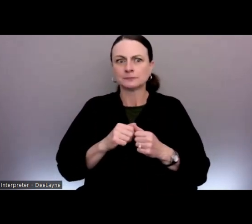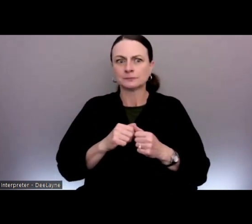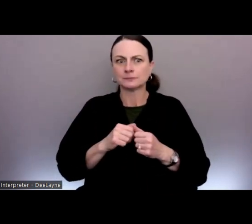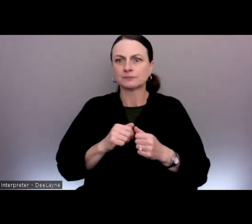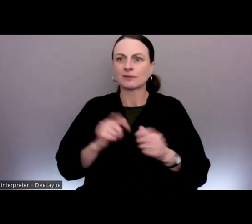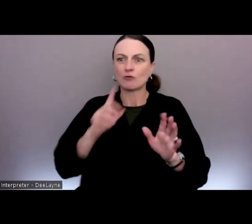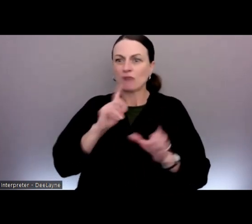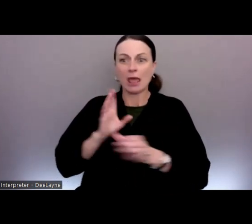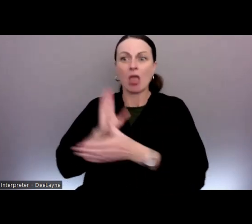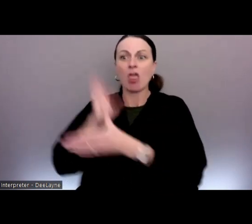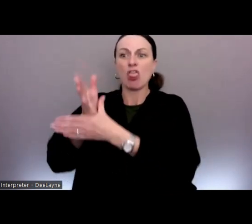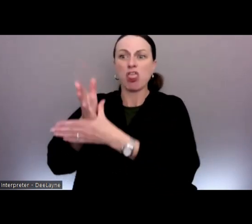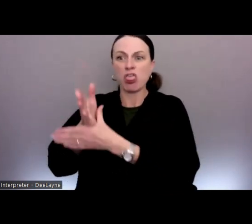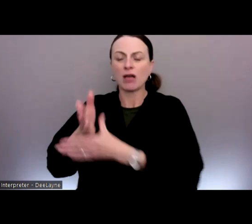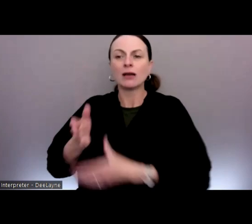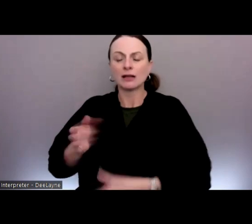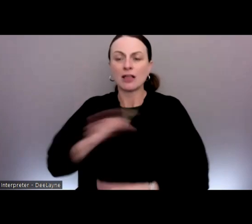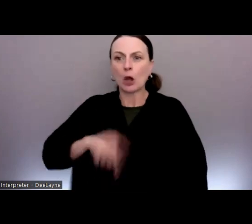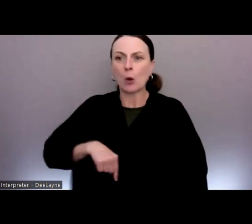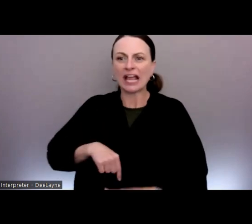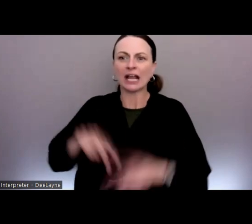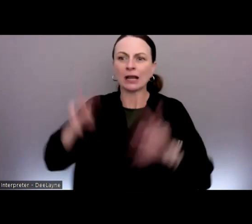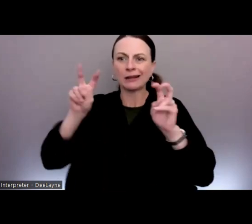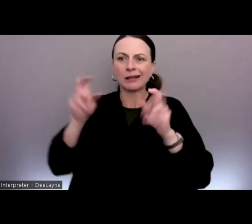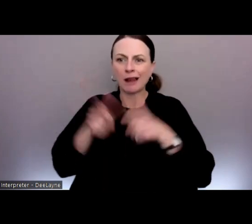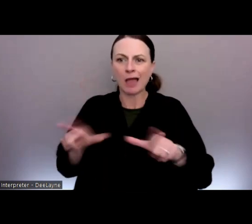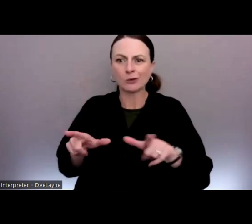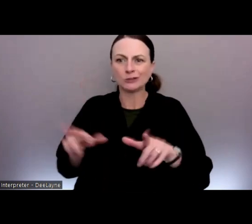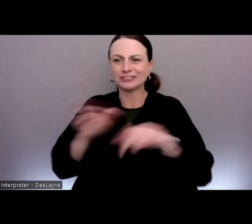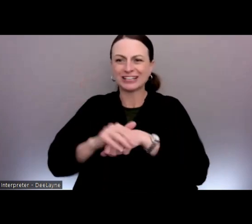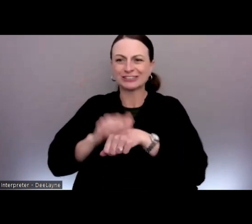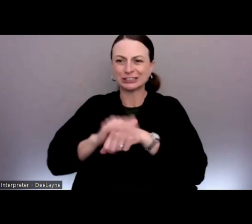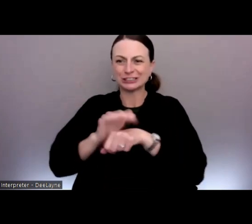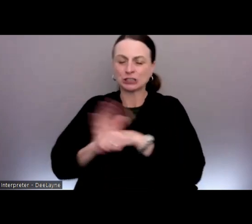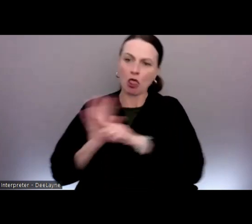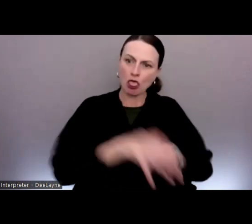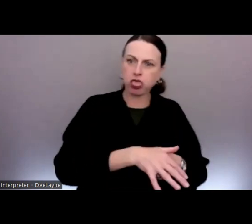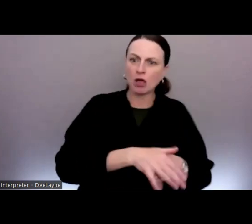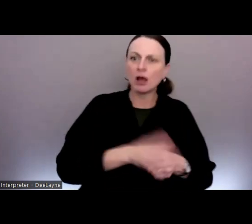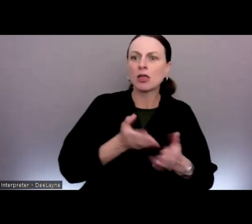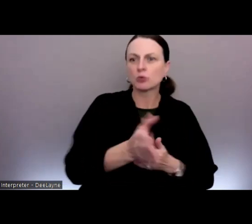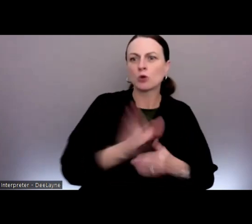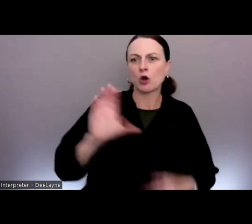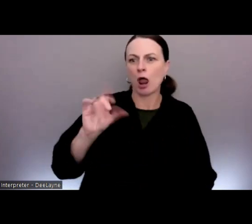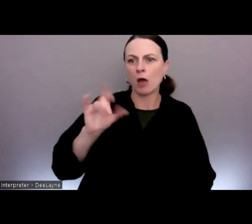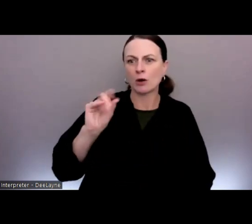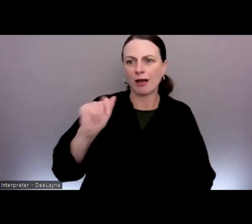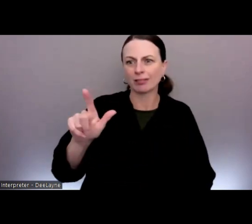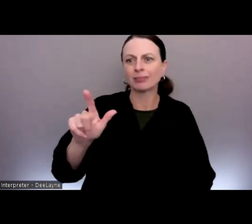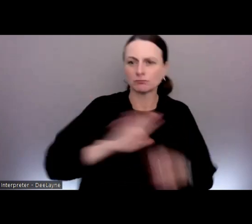so-called standard English that was imposed through colonialism,